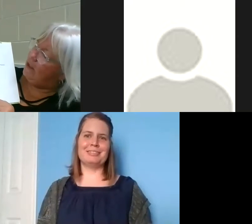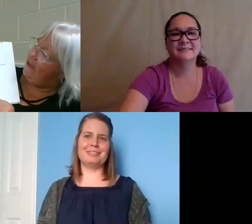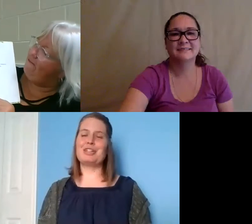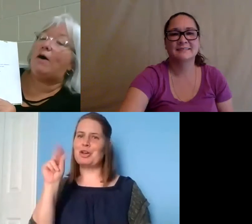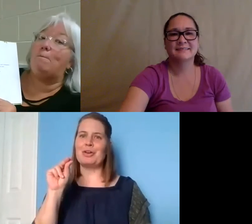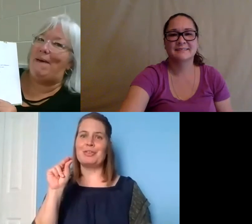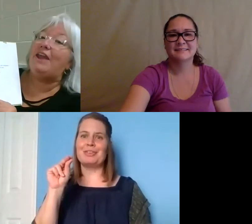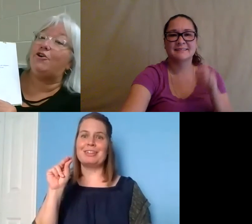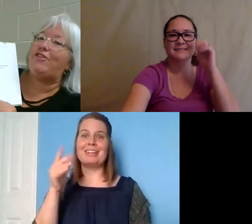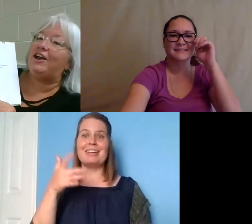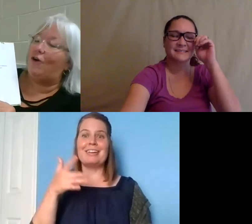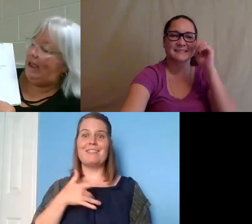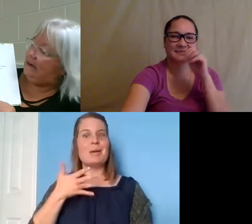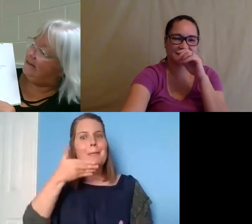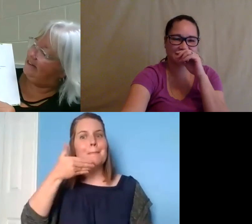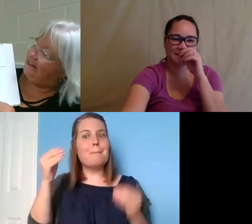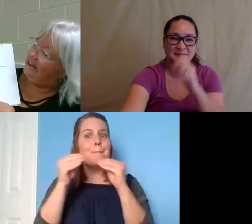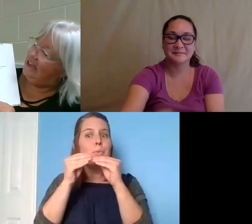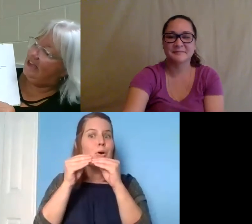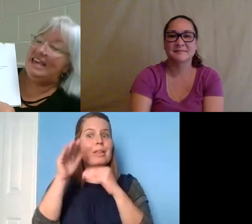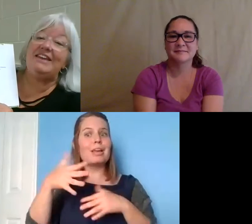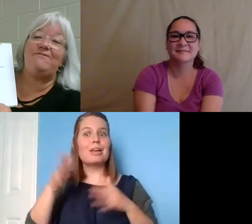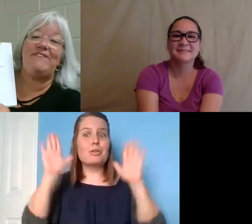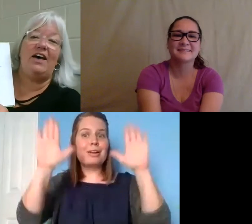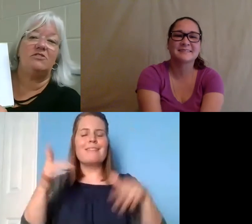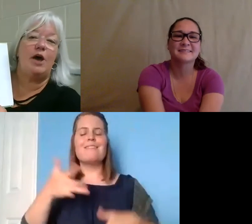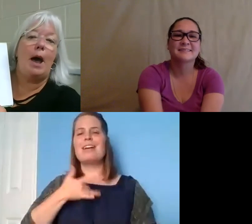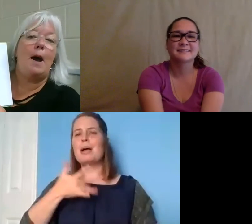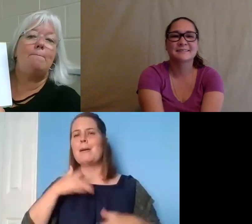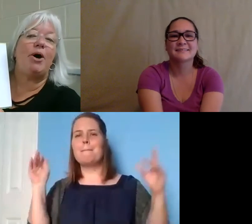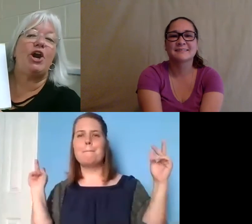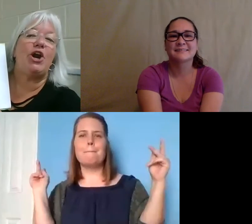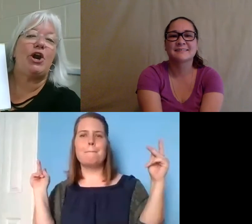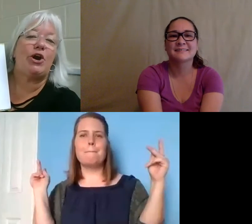No, it felt better than great. It felt